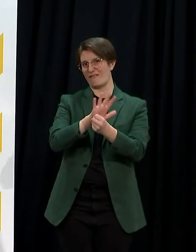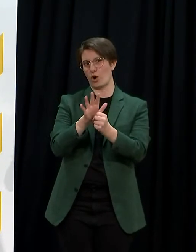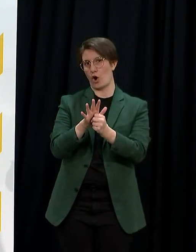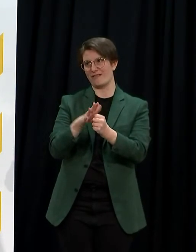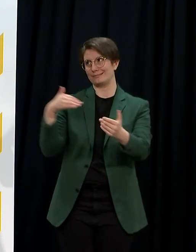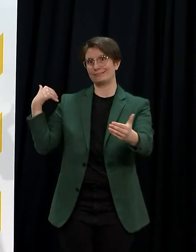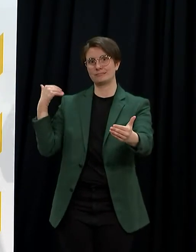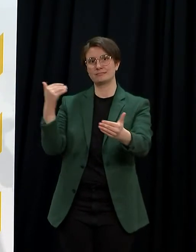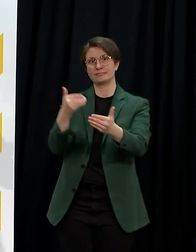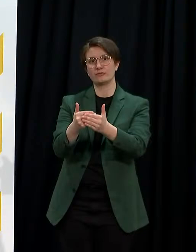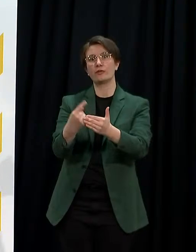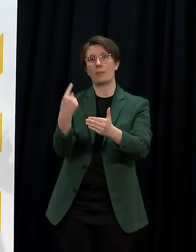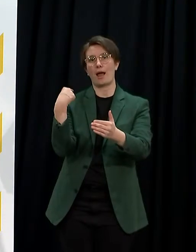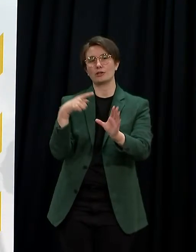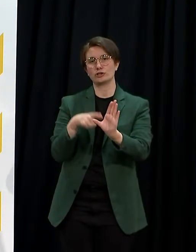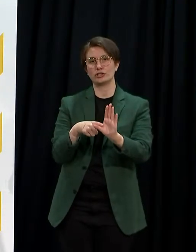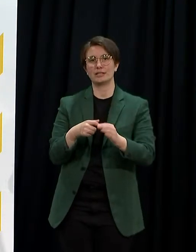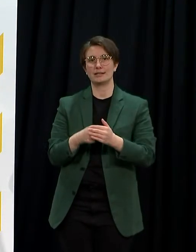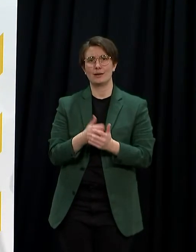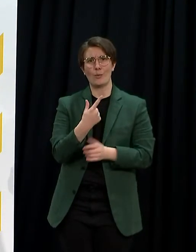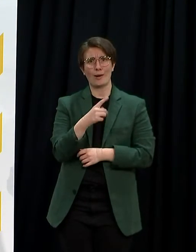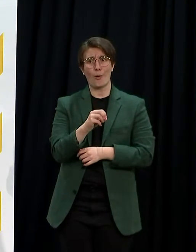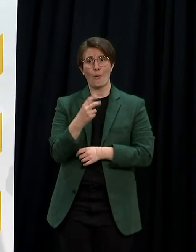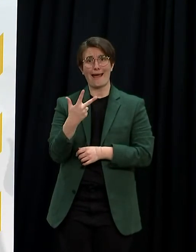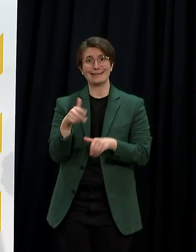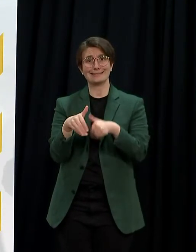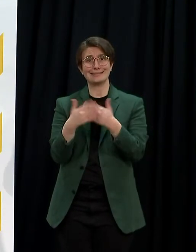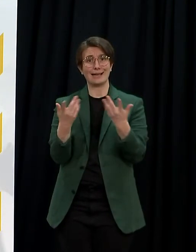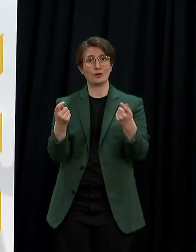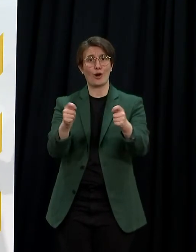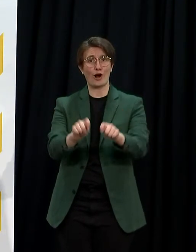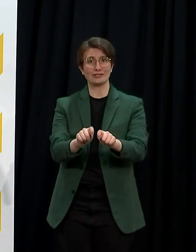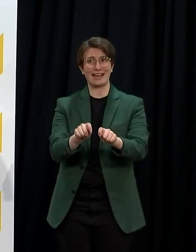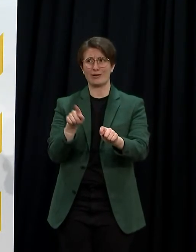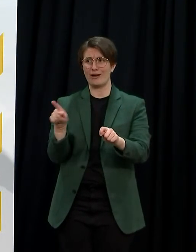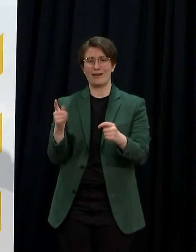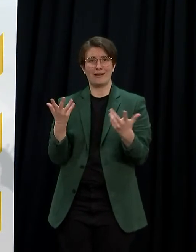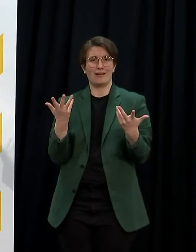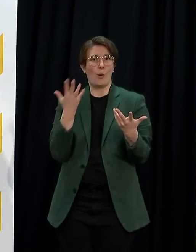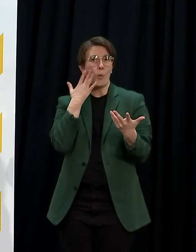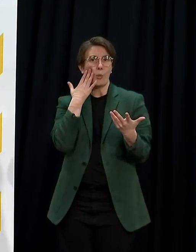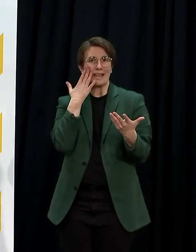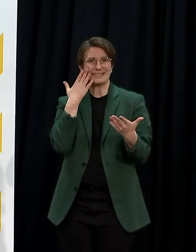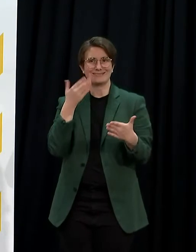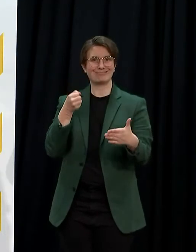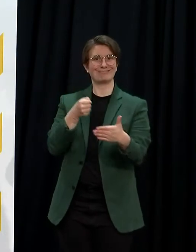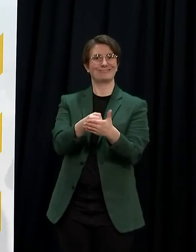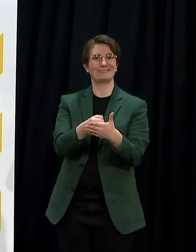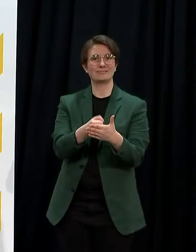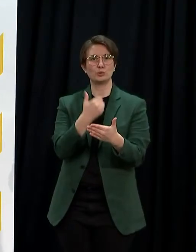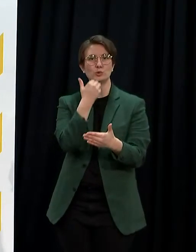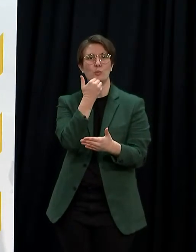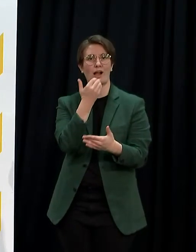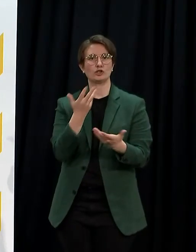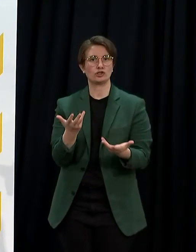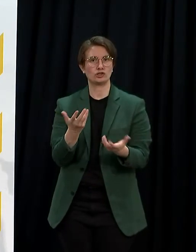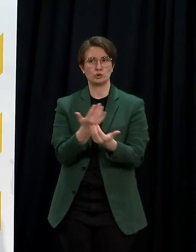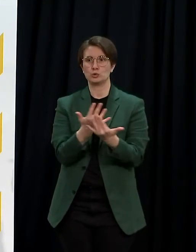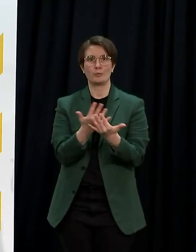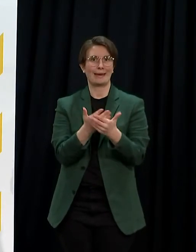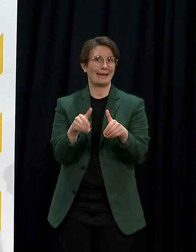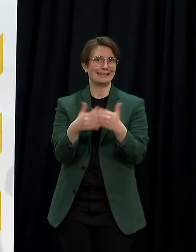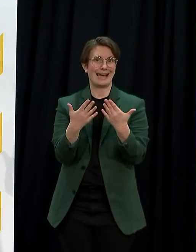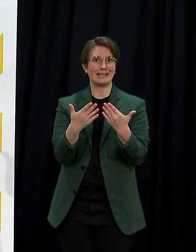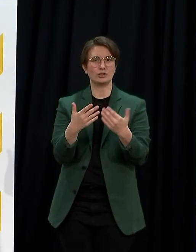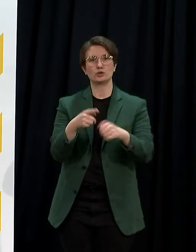cap or just that point in time you might say, look, that is just too much for this beleaguered city? I think if it were